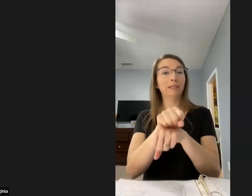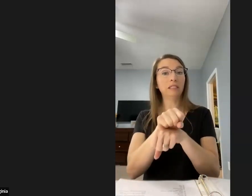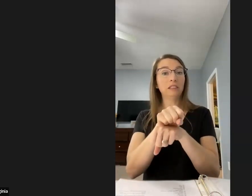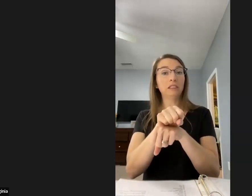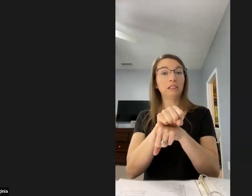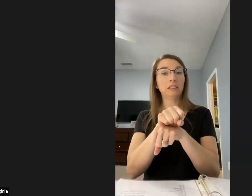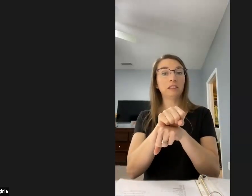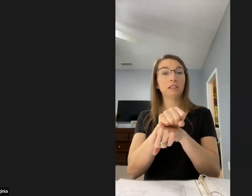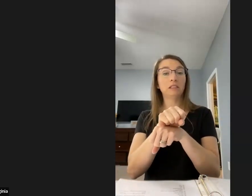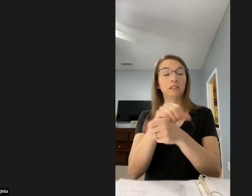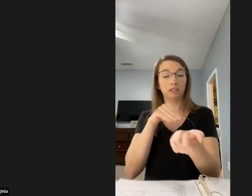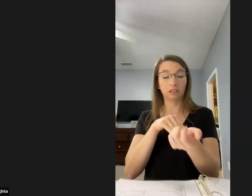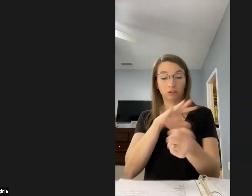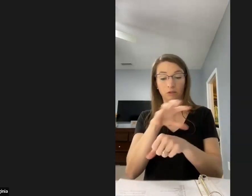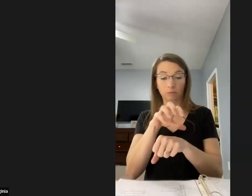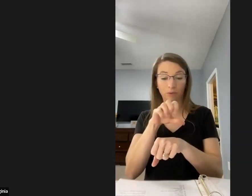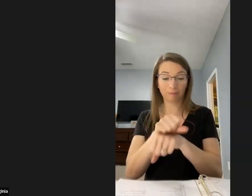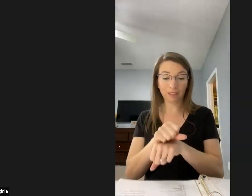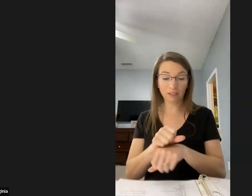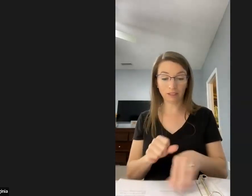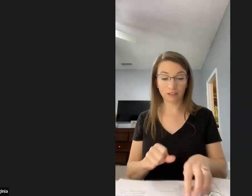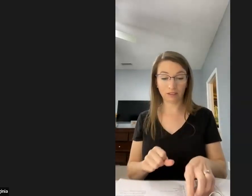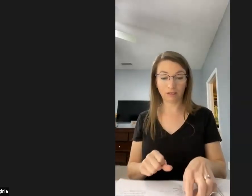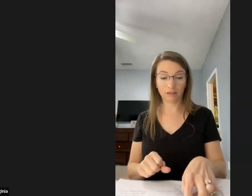appointment. There's appointment.